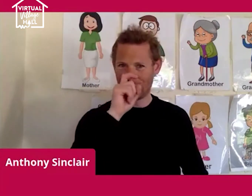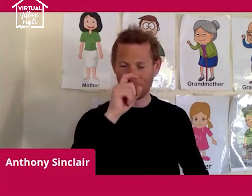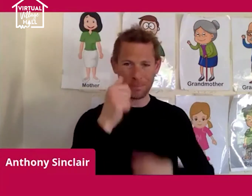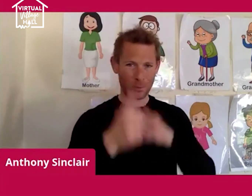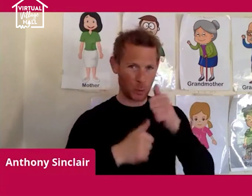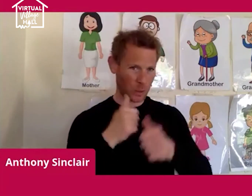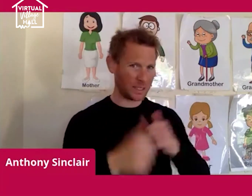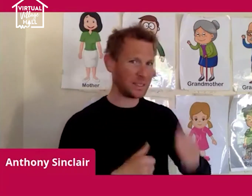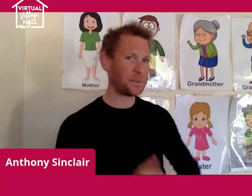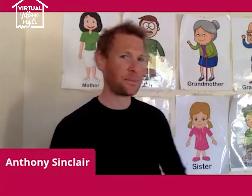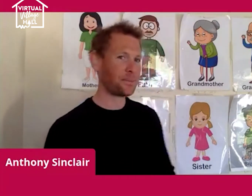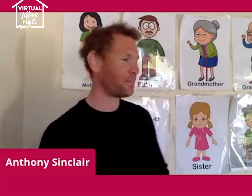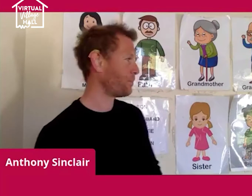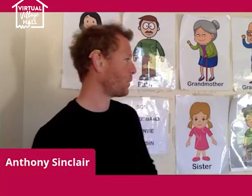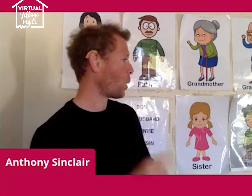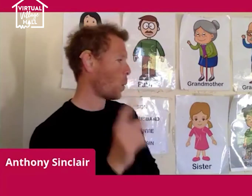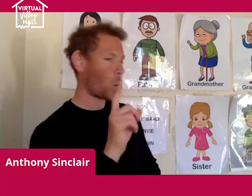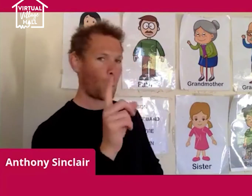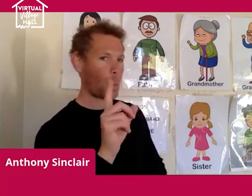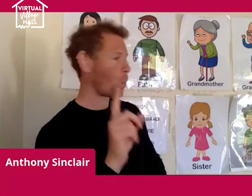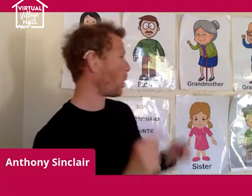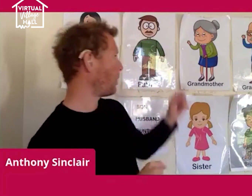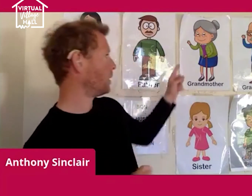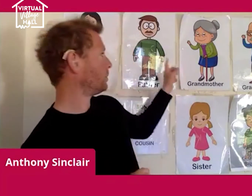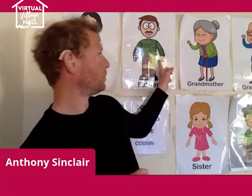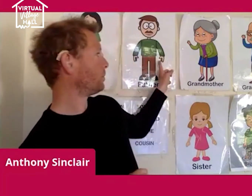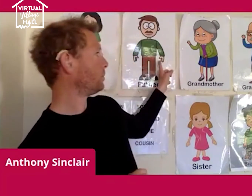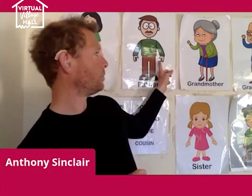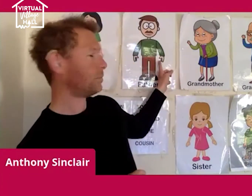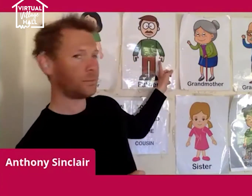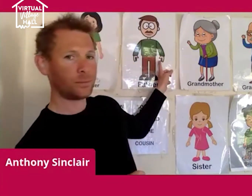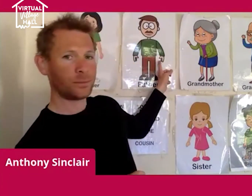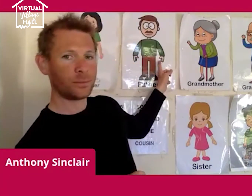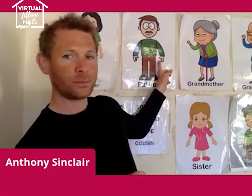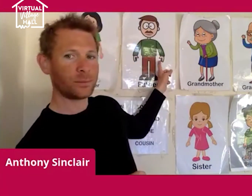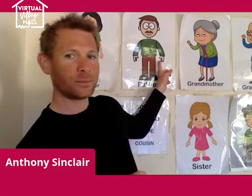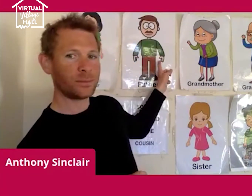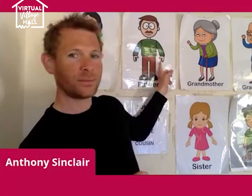Yeah, sister. Well done. What